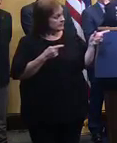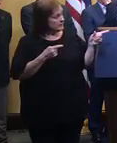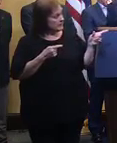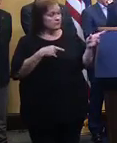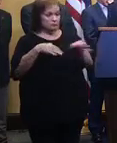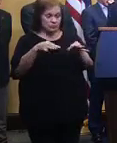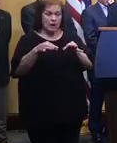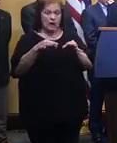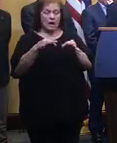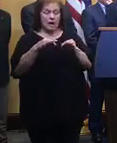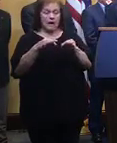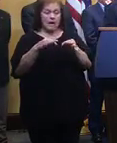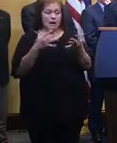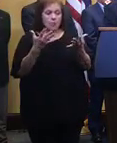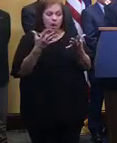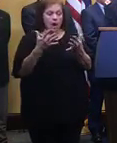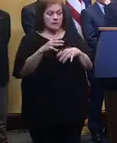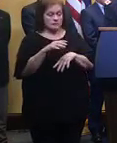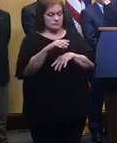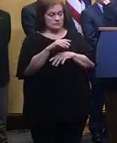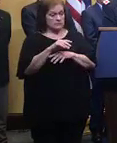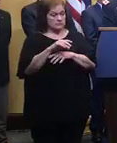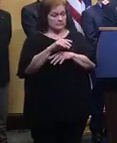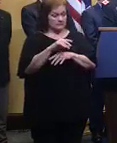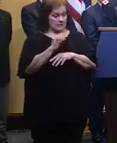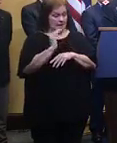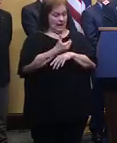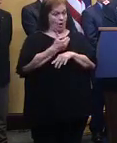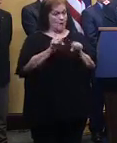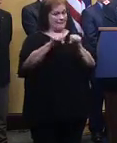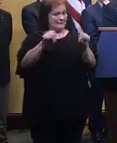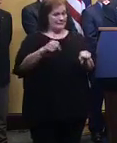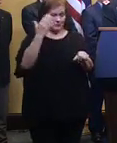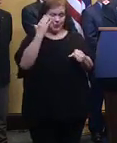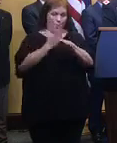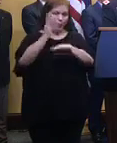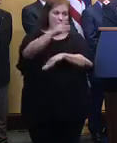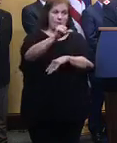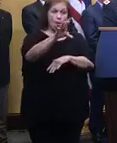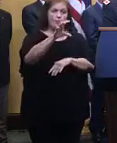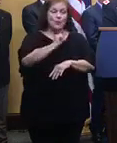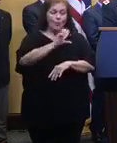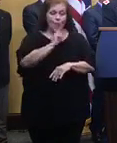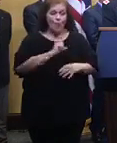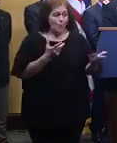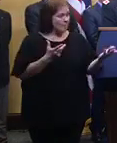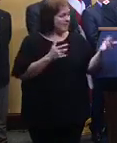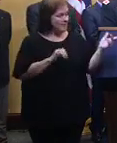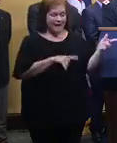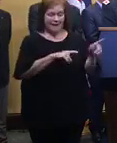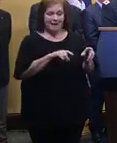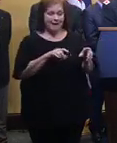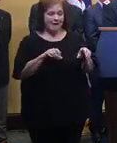New Orleans, over 100-year-old system, as you all know, and the system can't